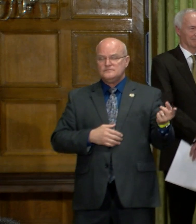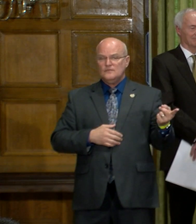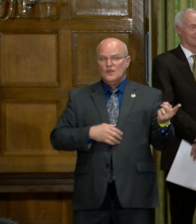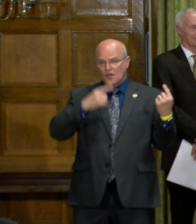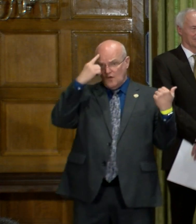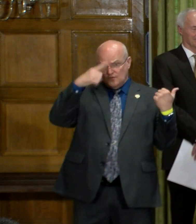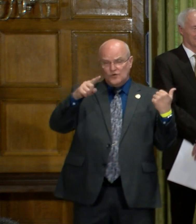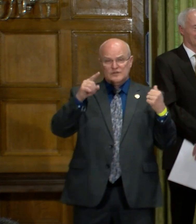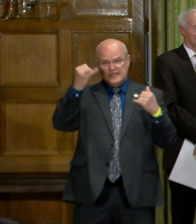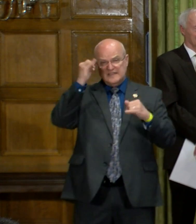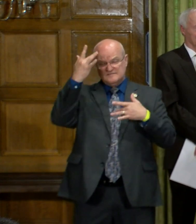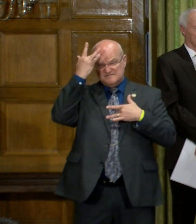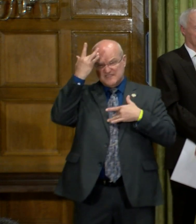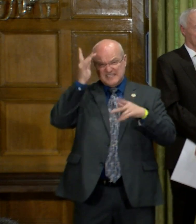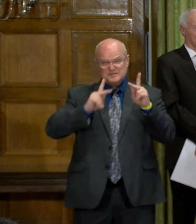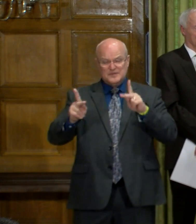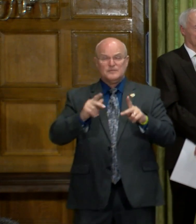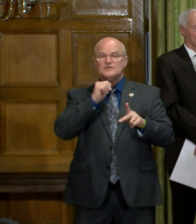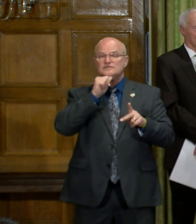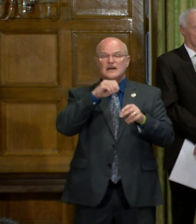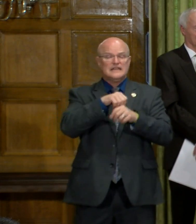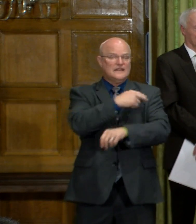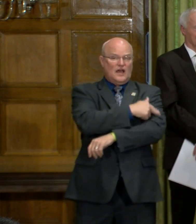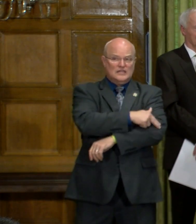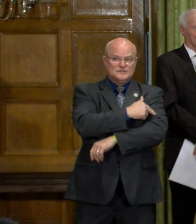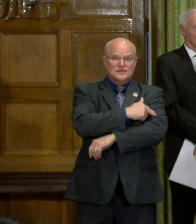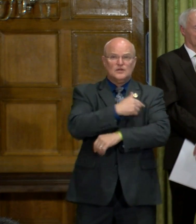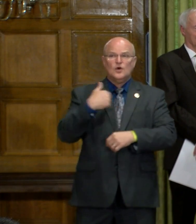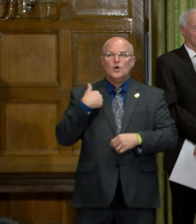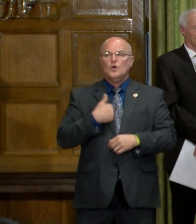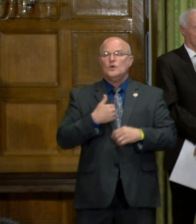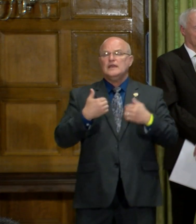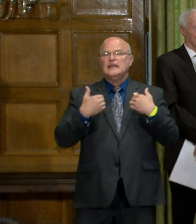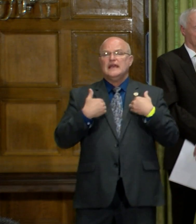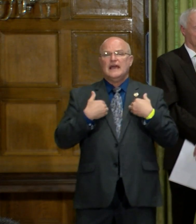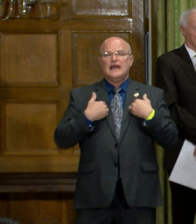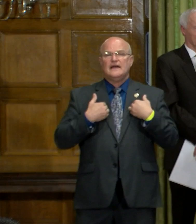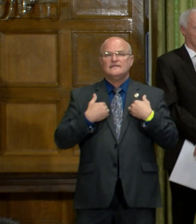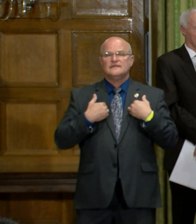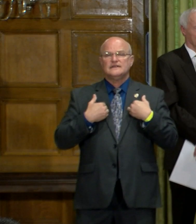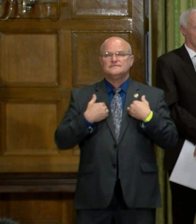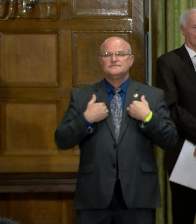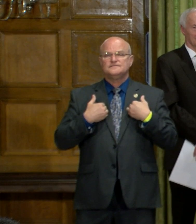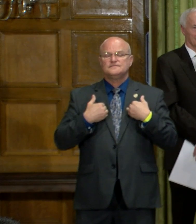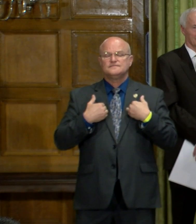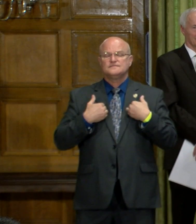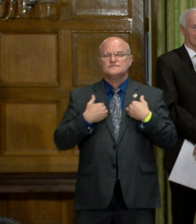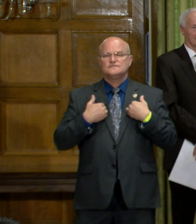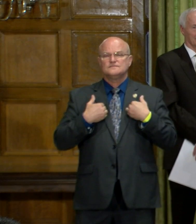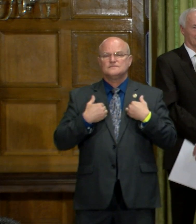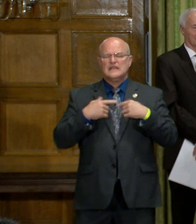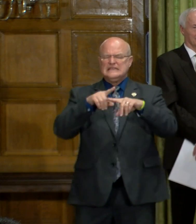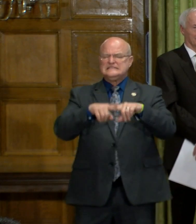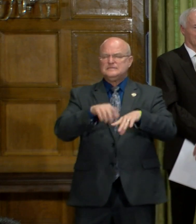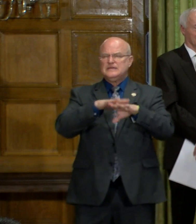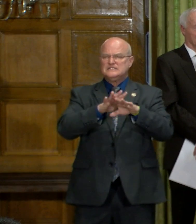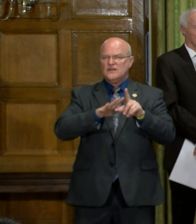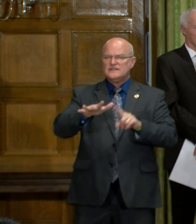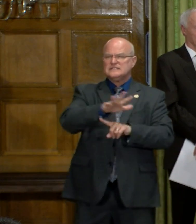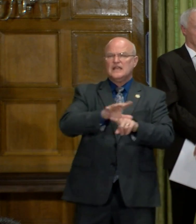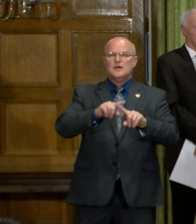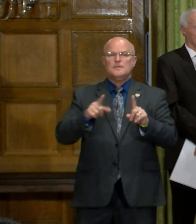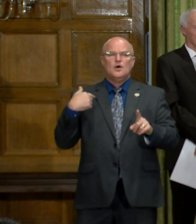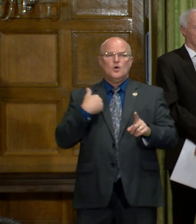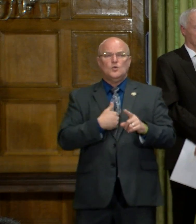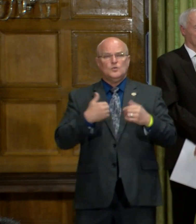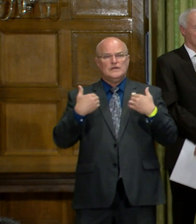For the infected people who aren't hospitalized, we've got a depends on the setting, but we